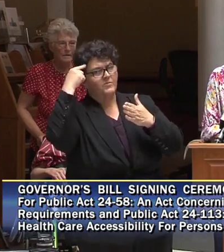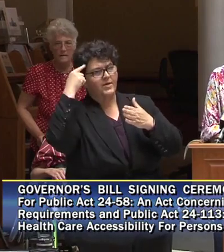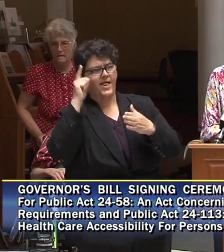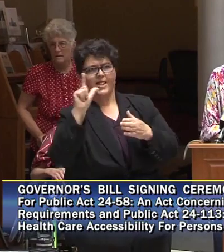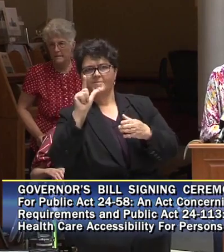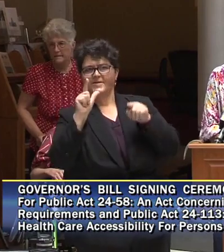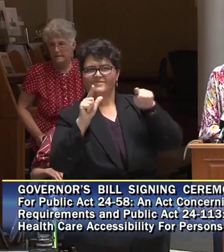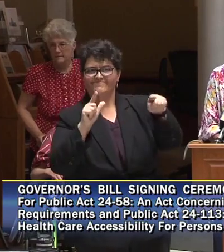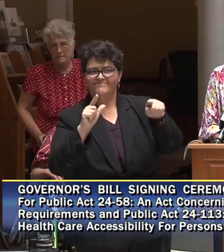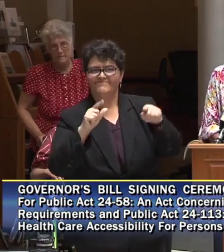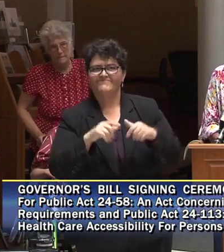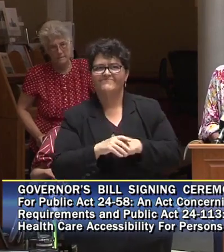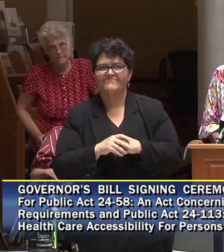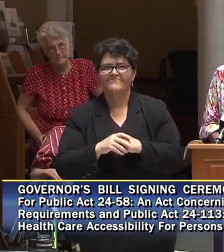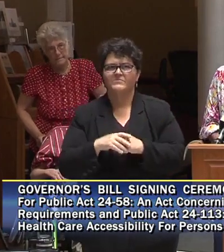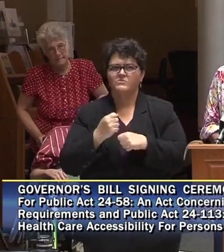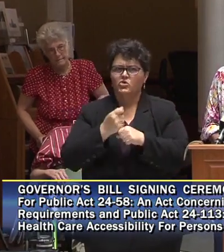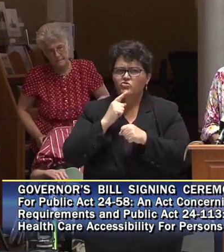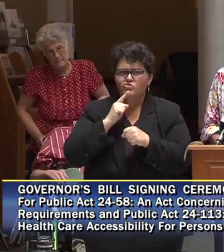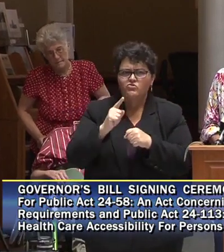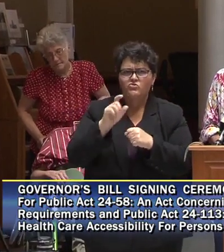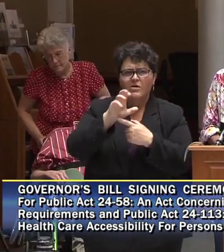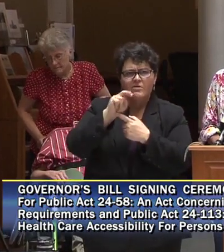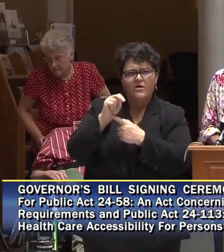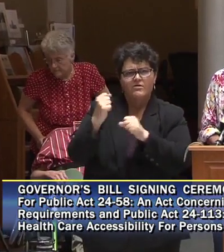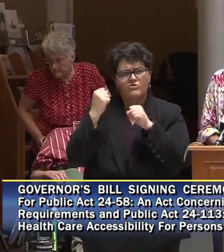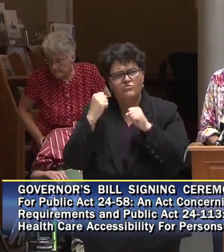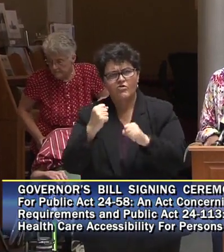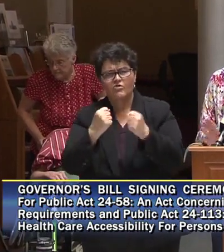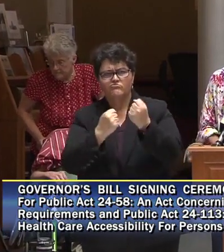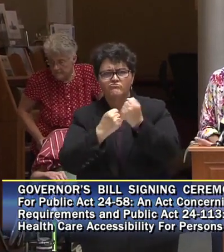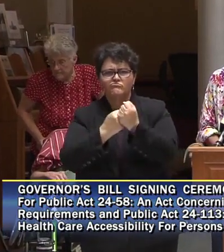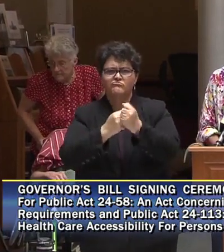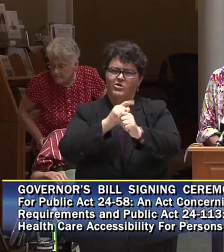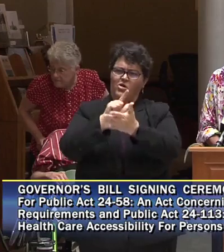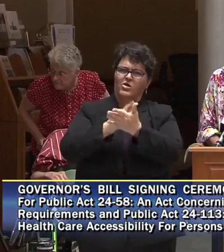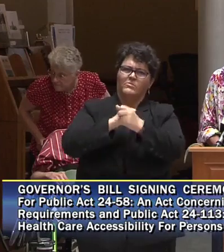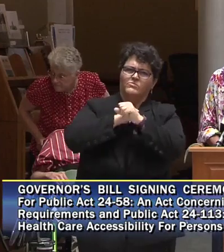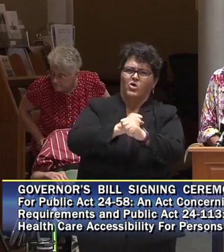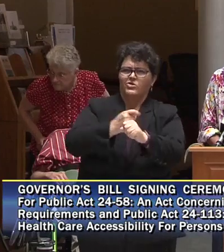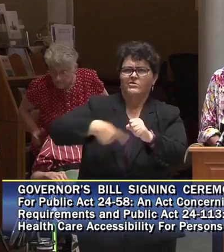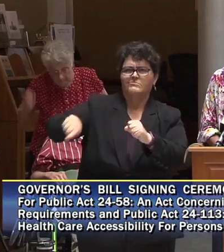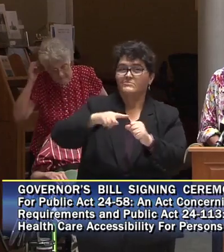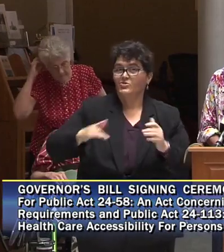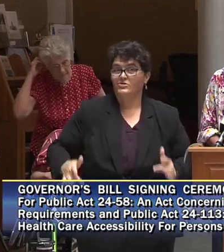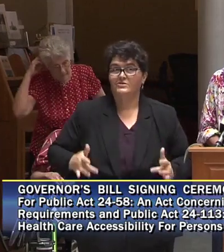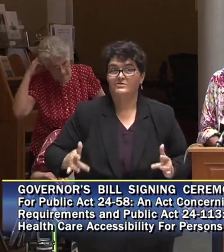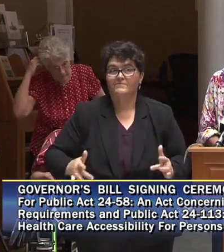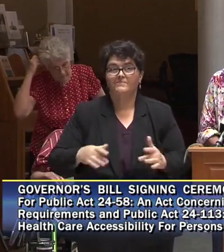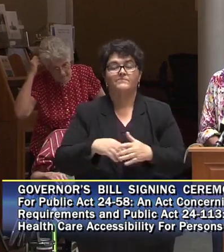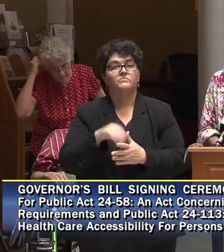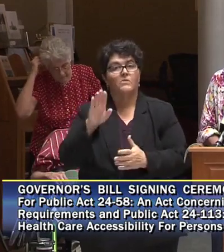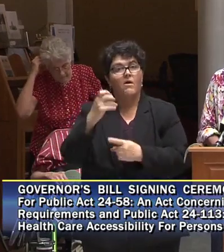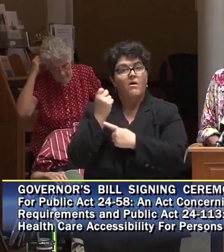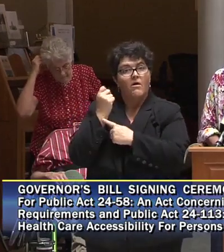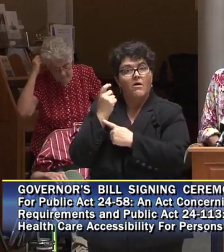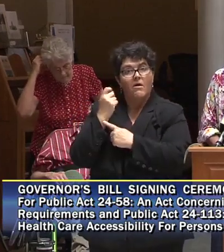robust protections going forward. I want to also say that this bill wouldn't have happened if it weren't for